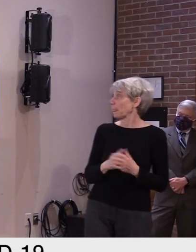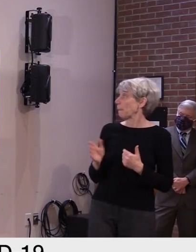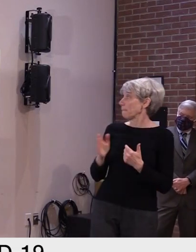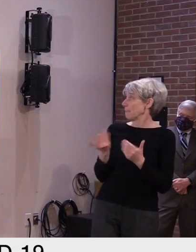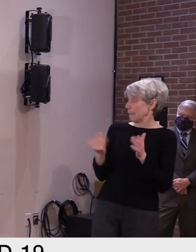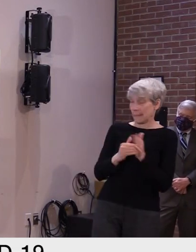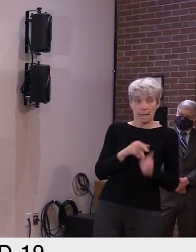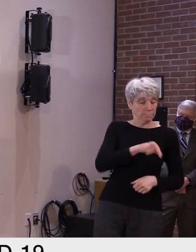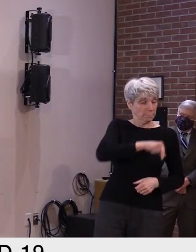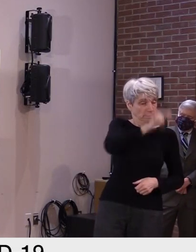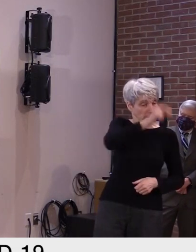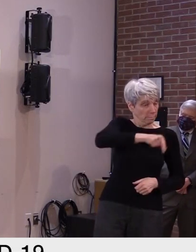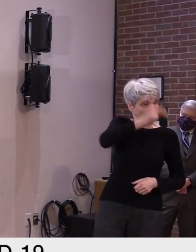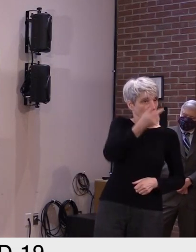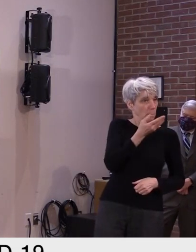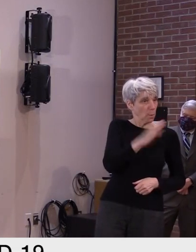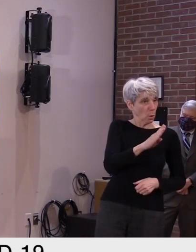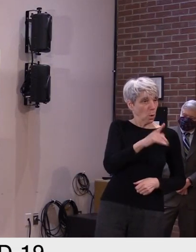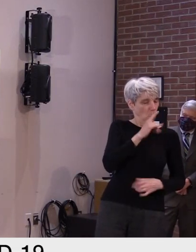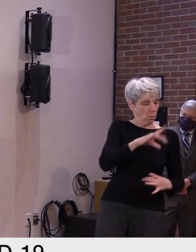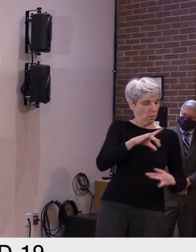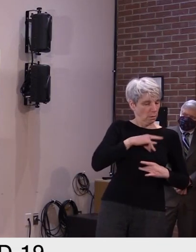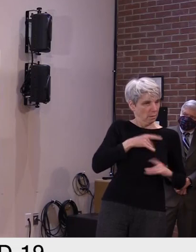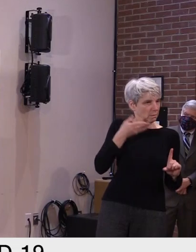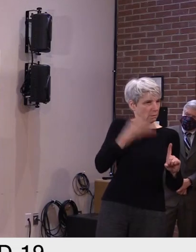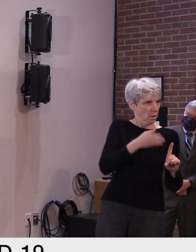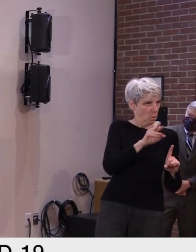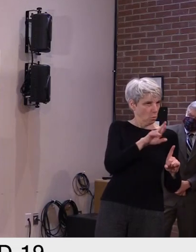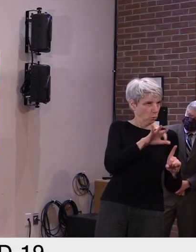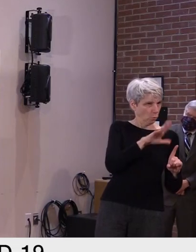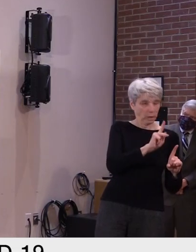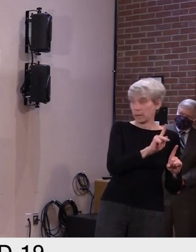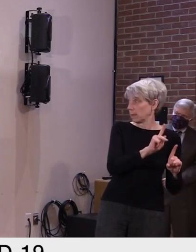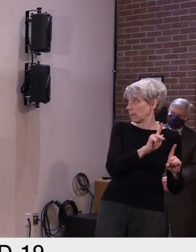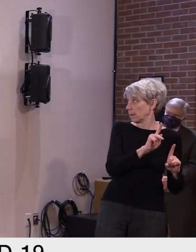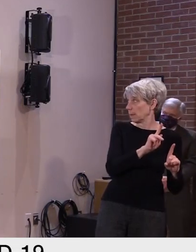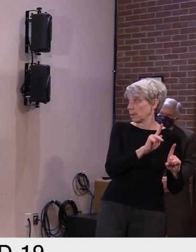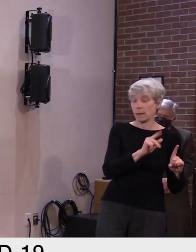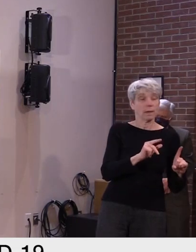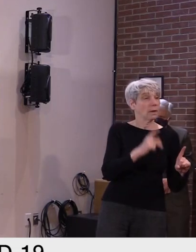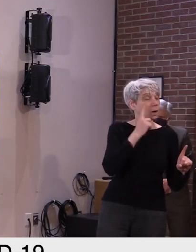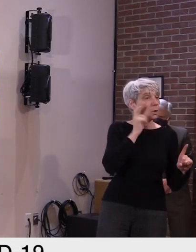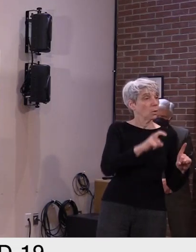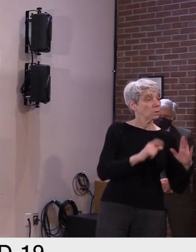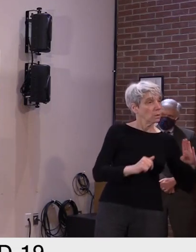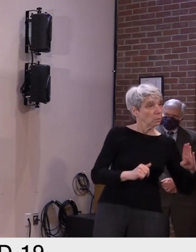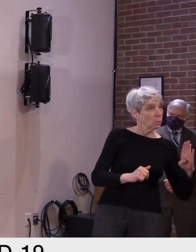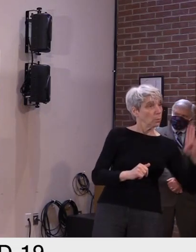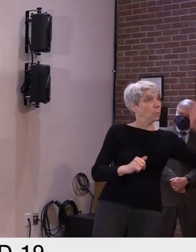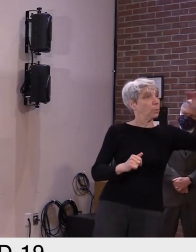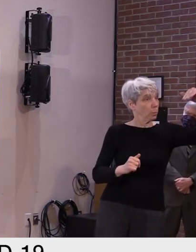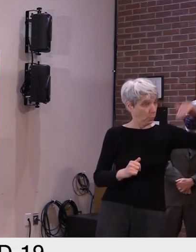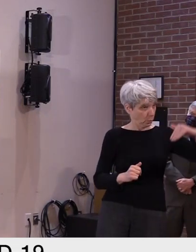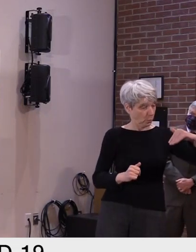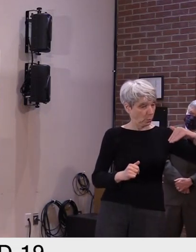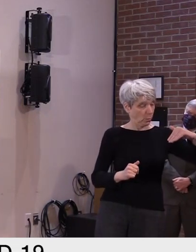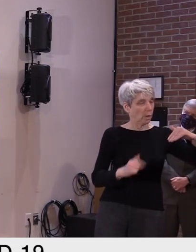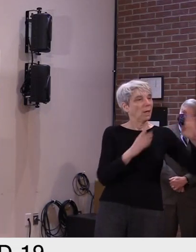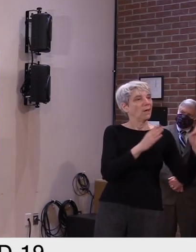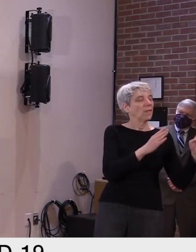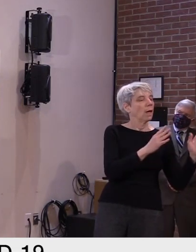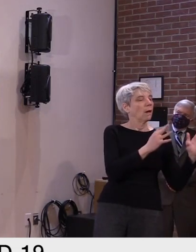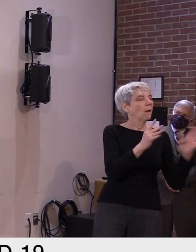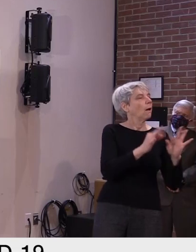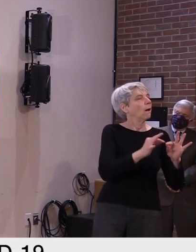the primary infections, and this is what we would call an epi curve, and then the green are more the